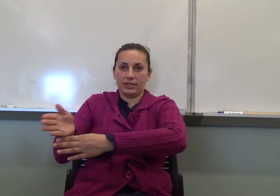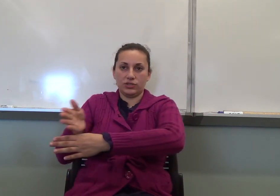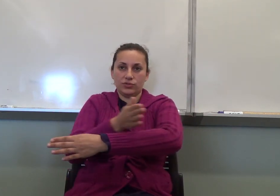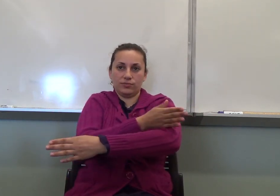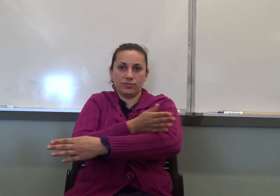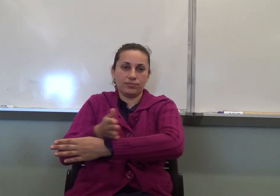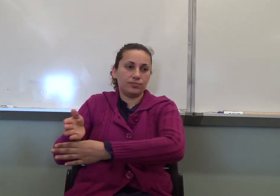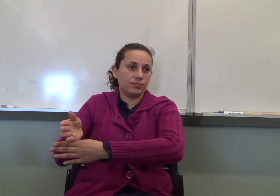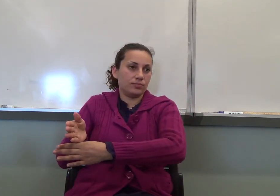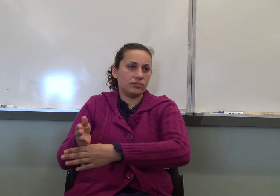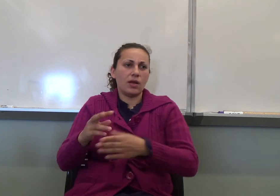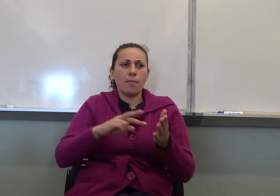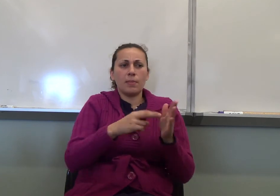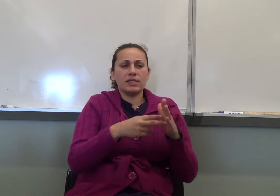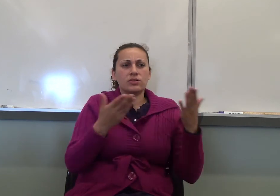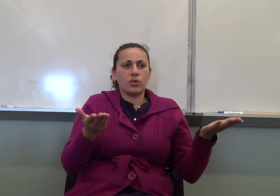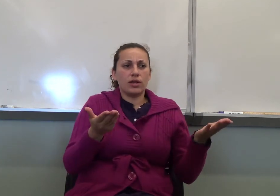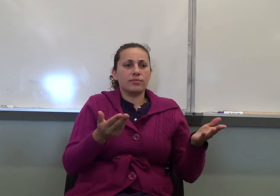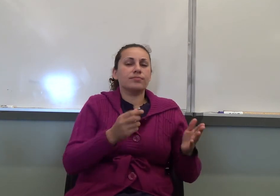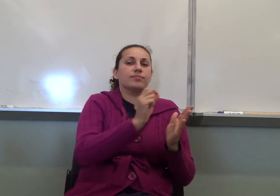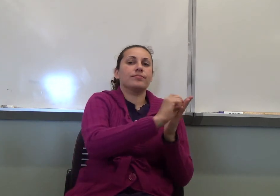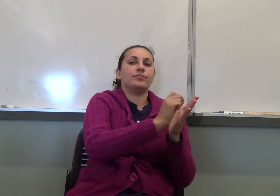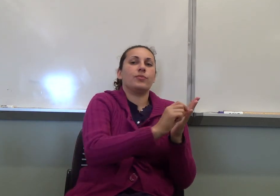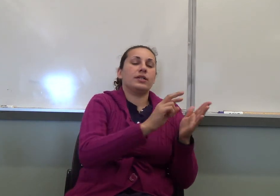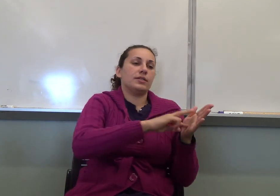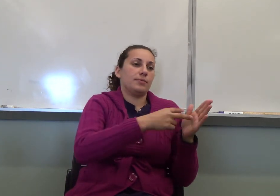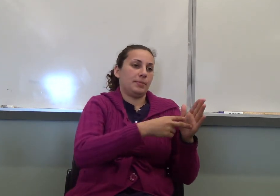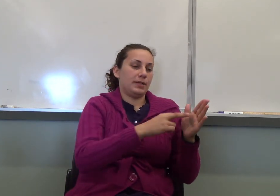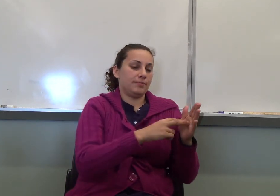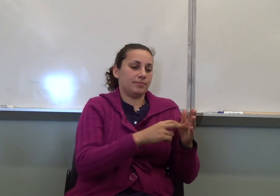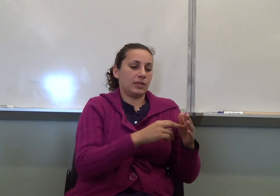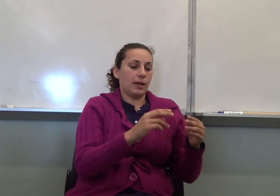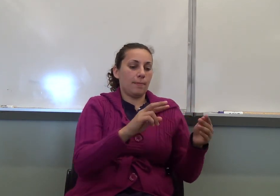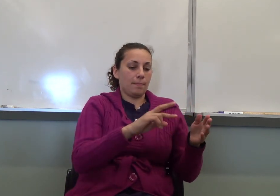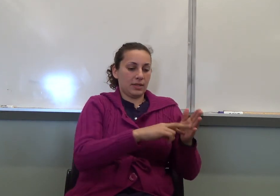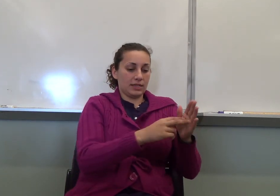Range means highest minus lowest.